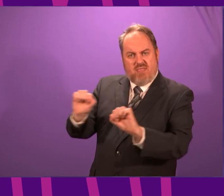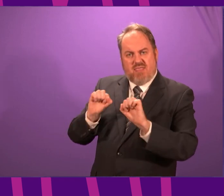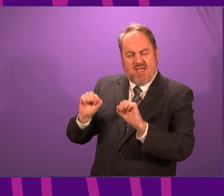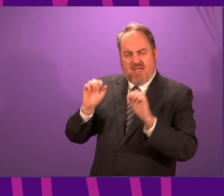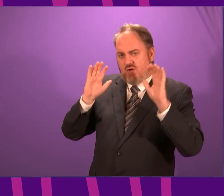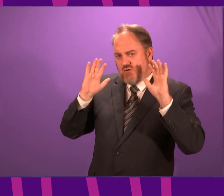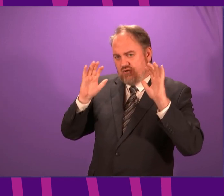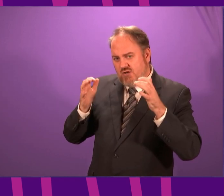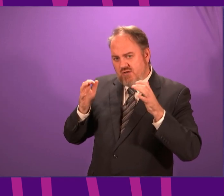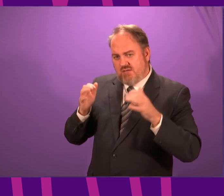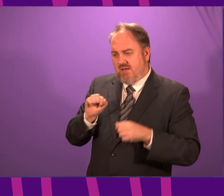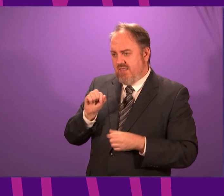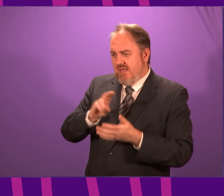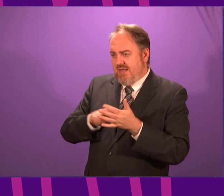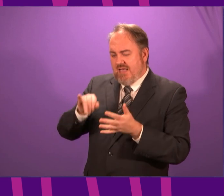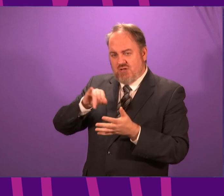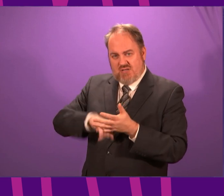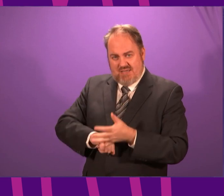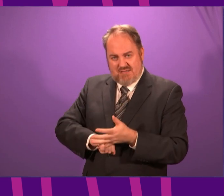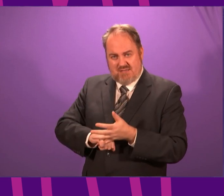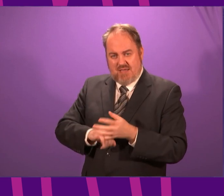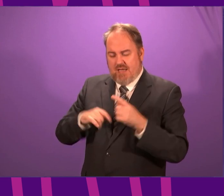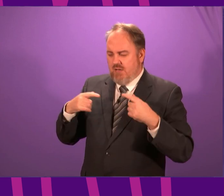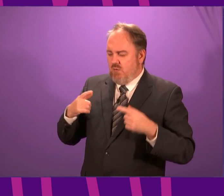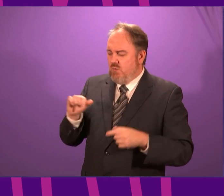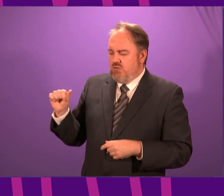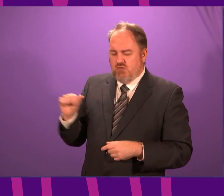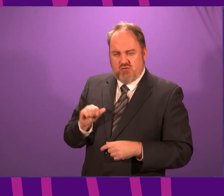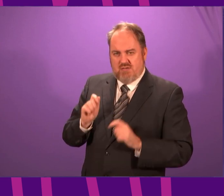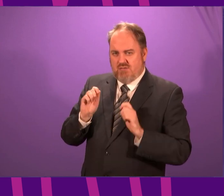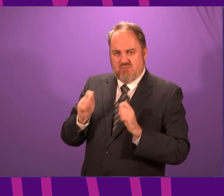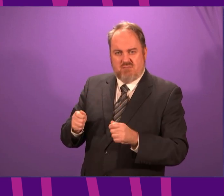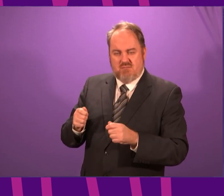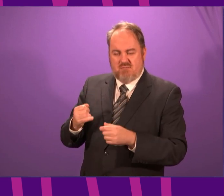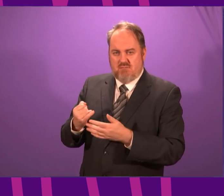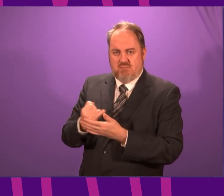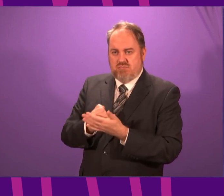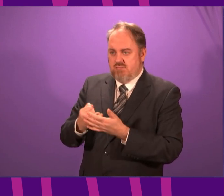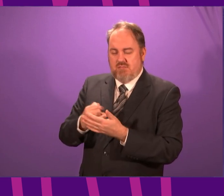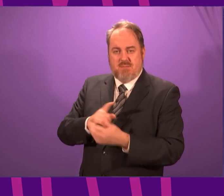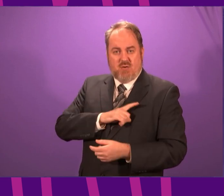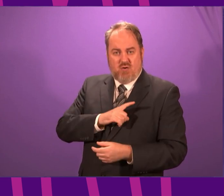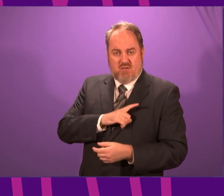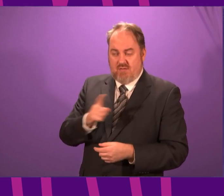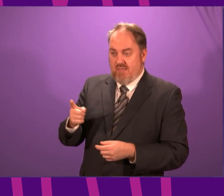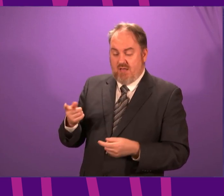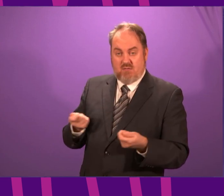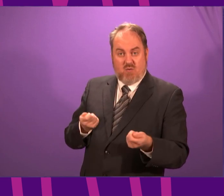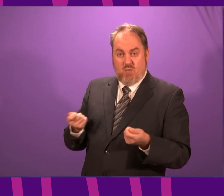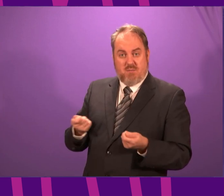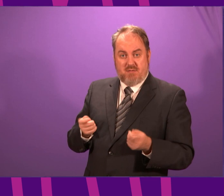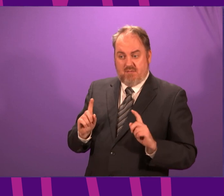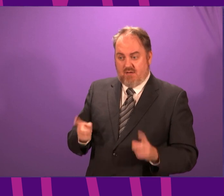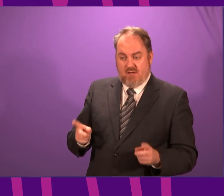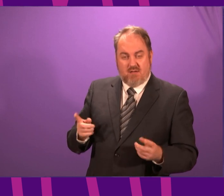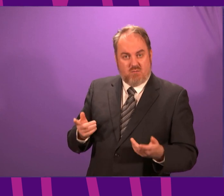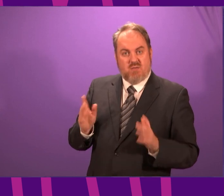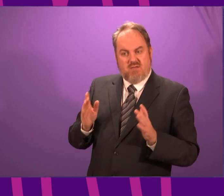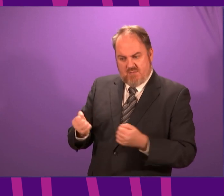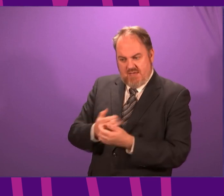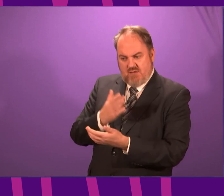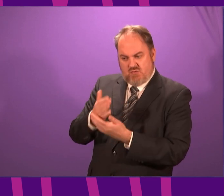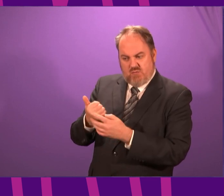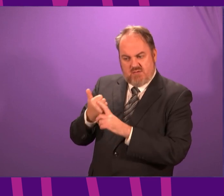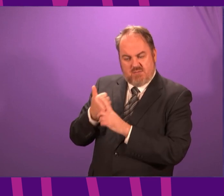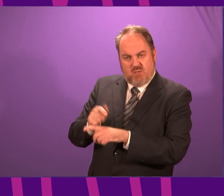line. Our NHS cannot be allowed to become overwhelmed. So we are in a hard place in Lanarkshire, and I'm sure I don't just